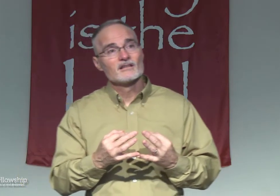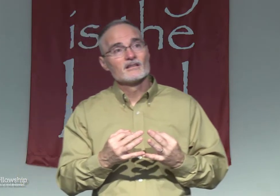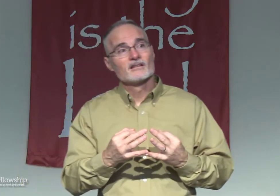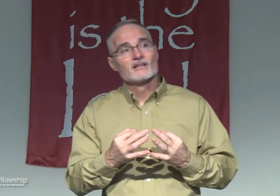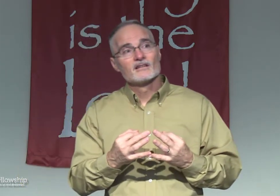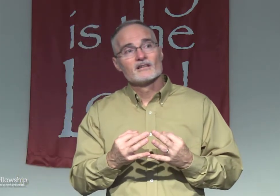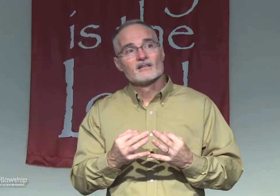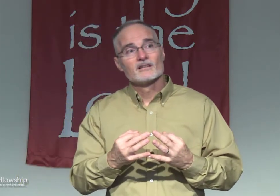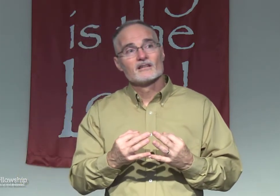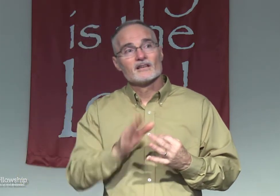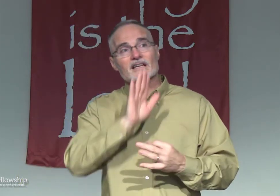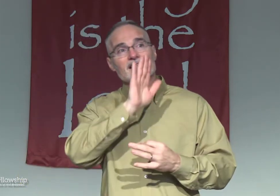family,